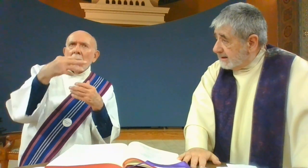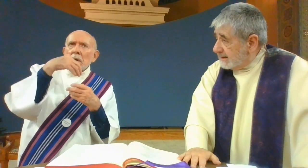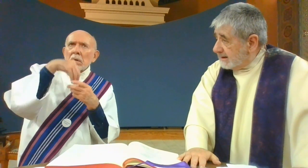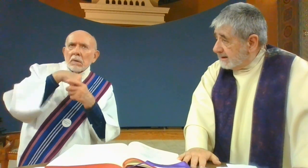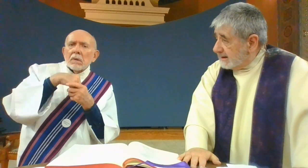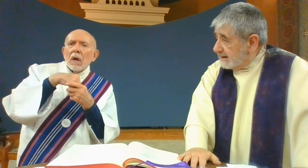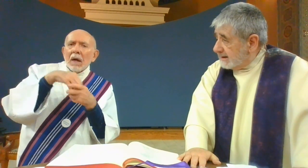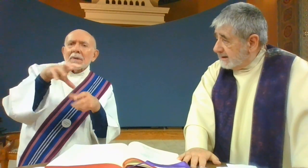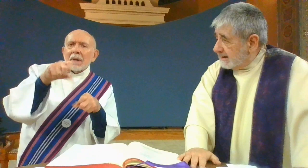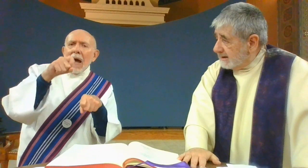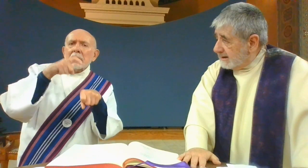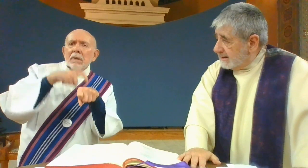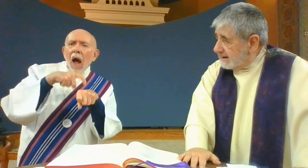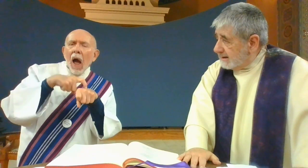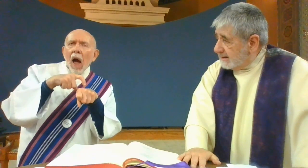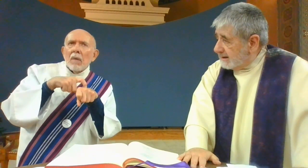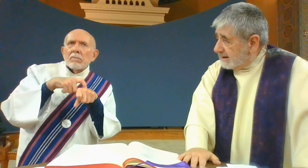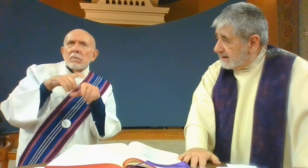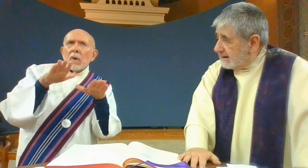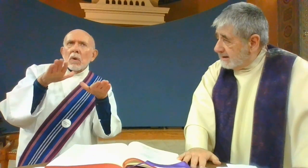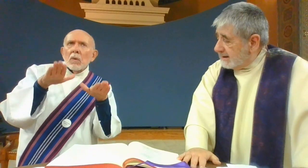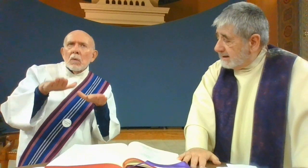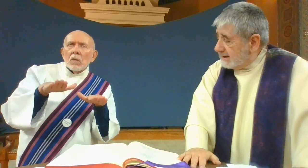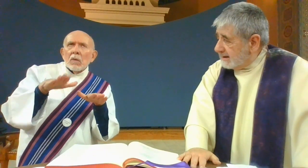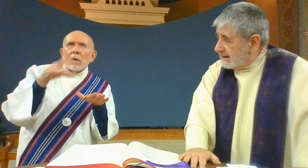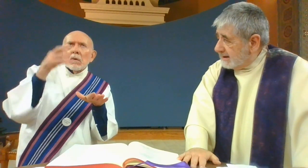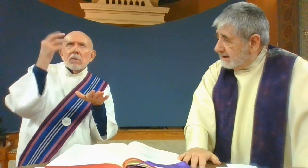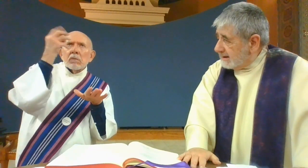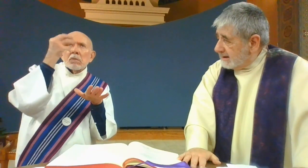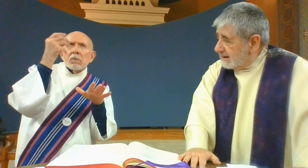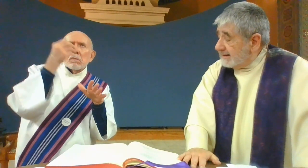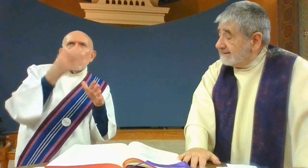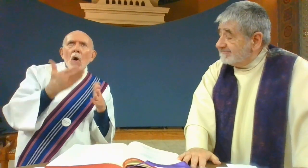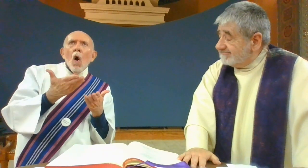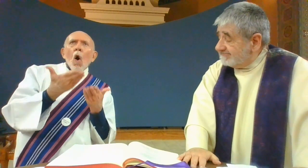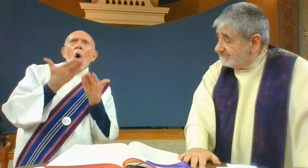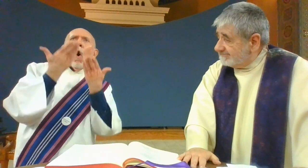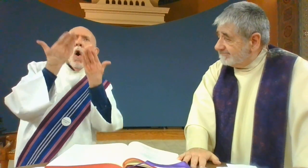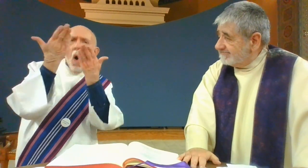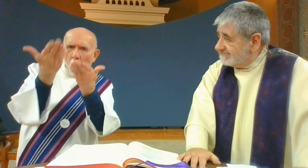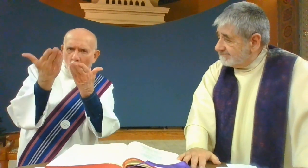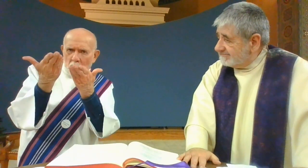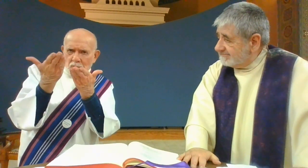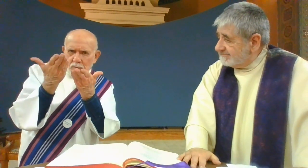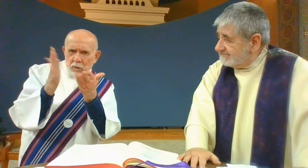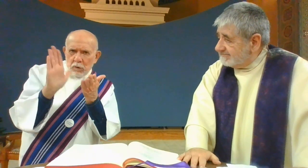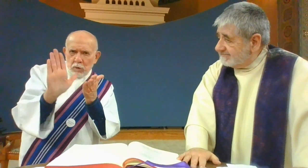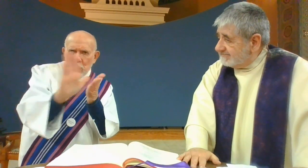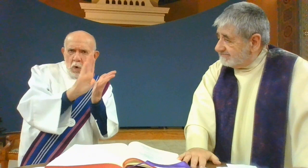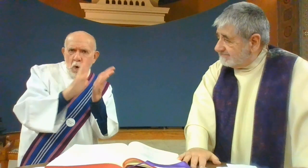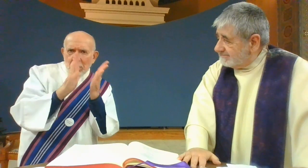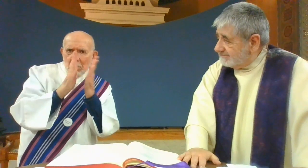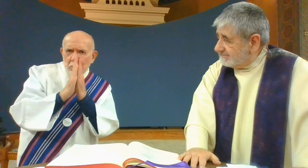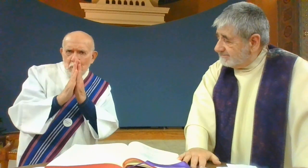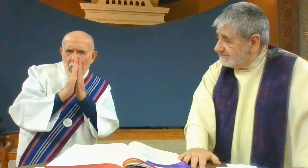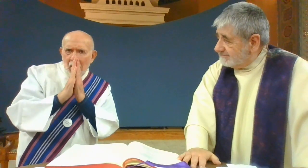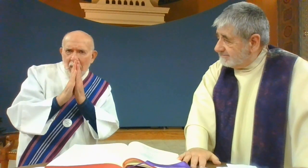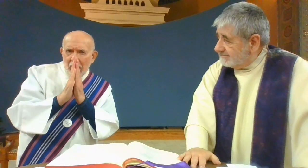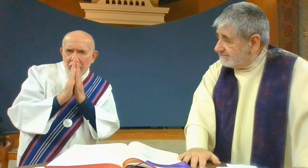cannot see, let us take this moment to think and offer